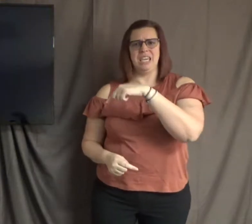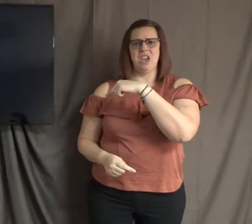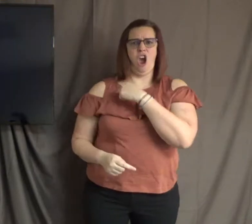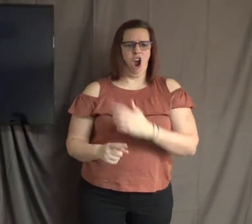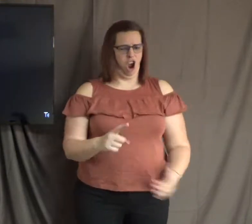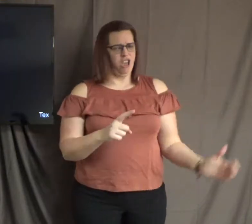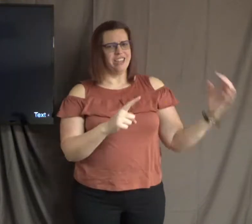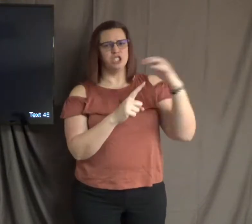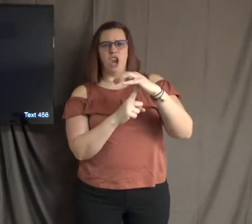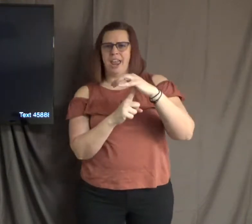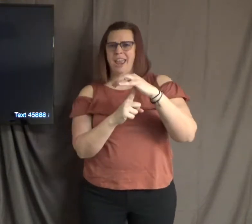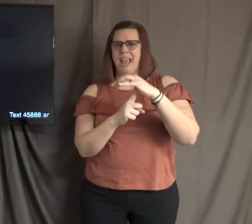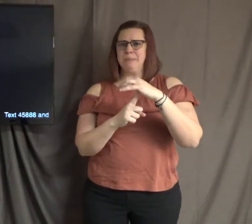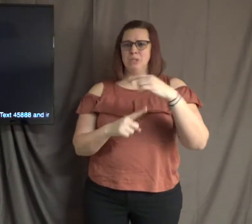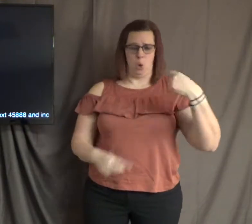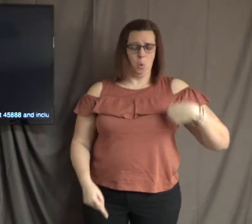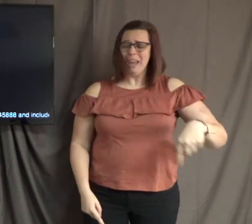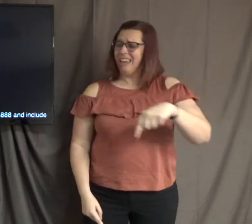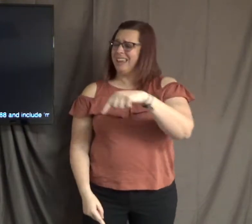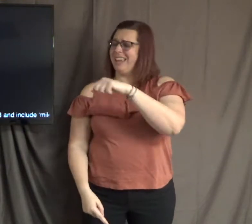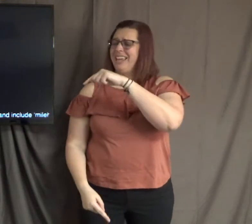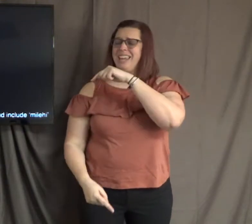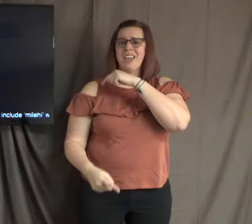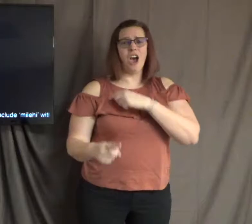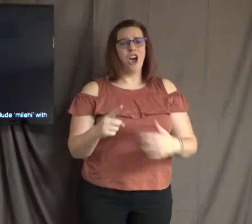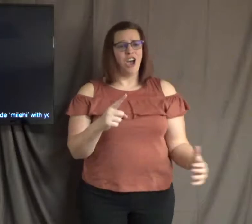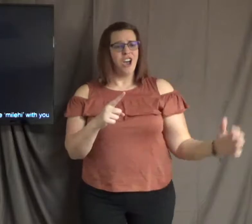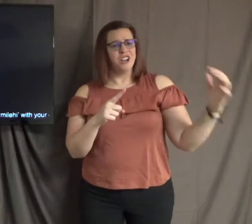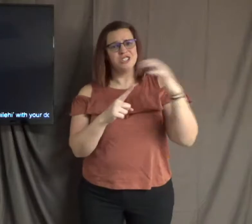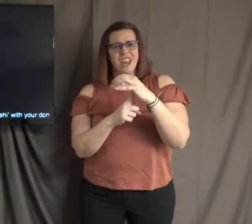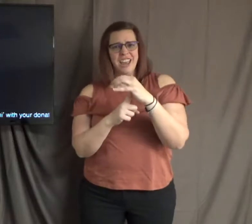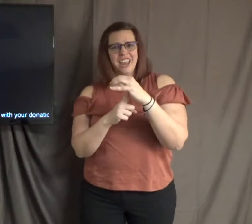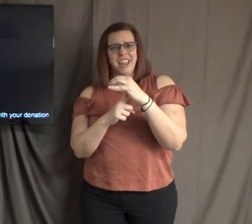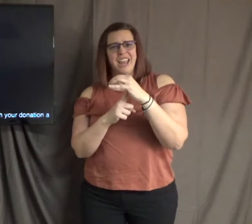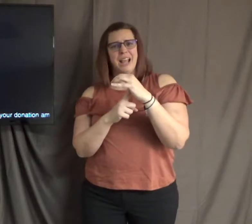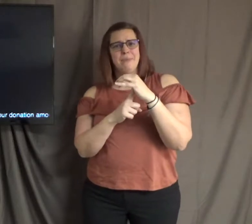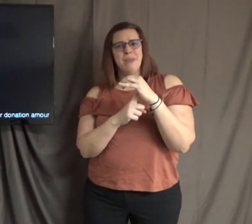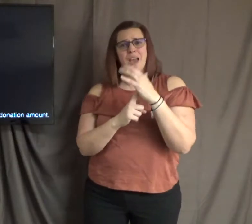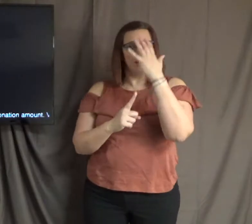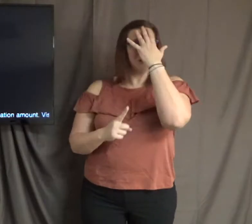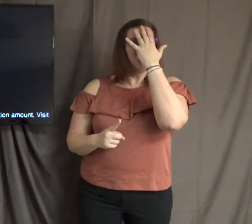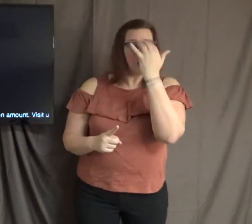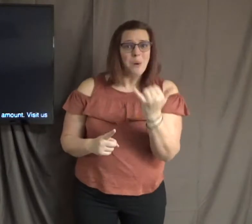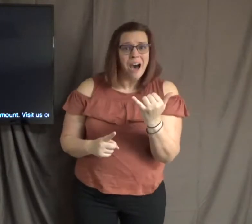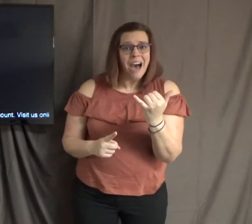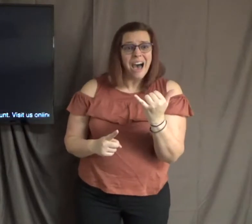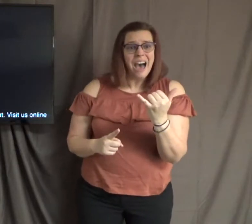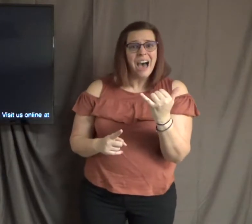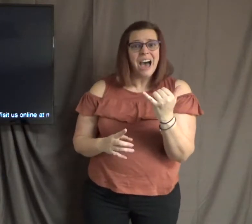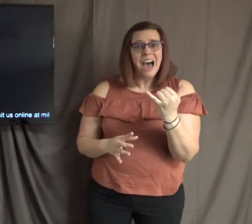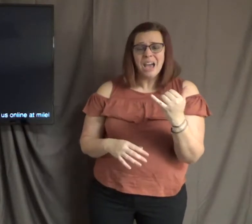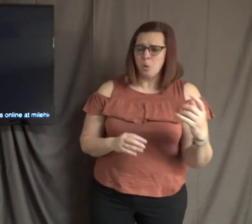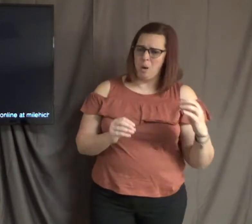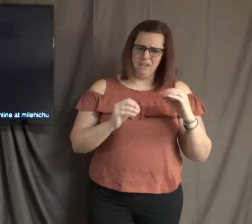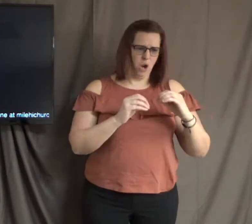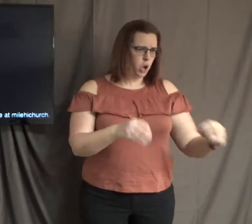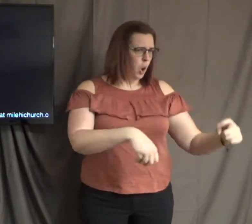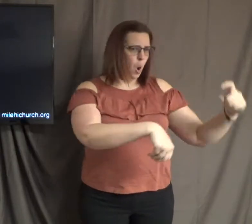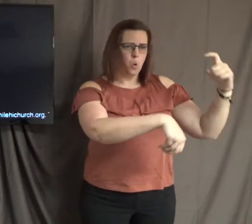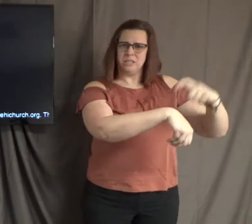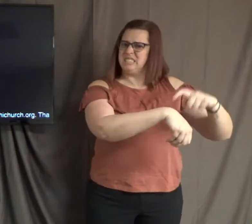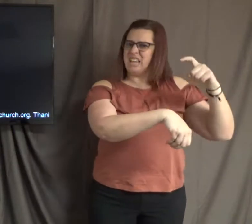the champions. We are the champions. No time